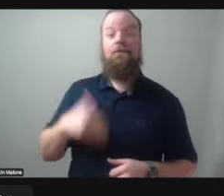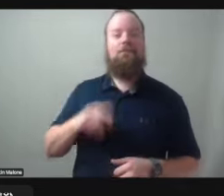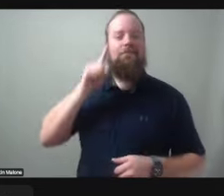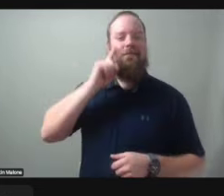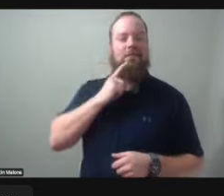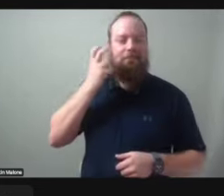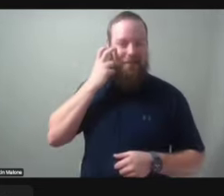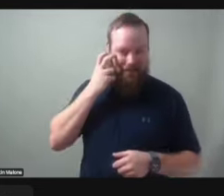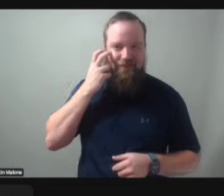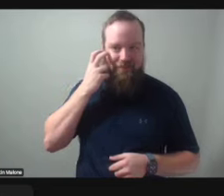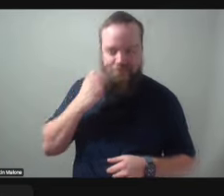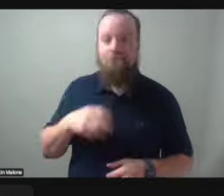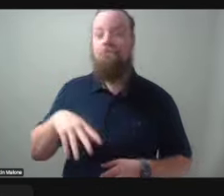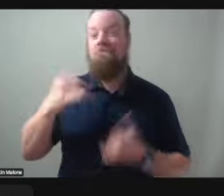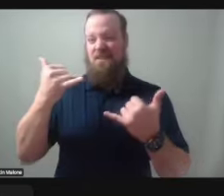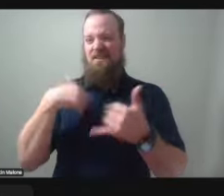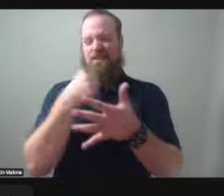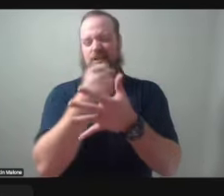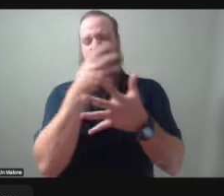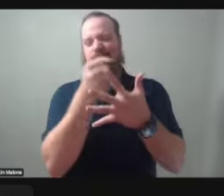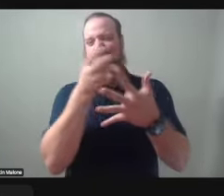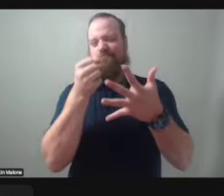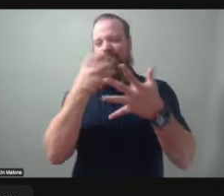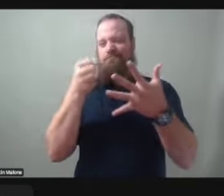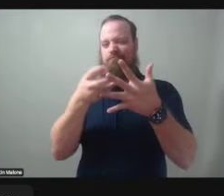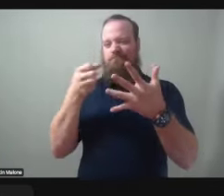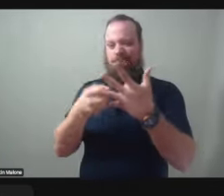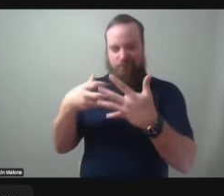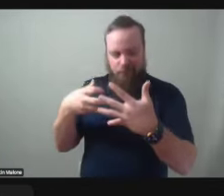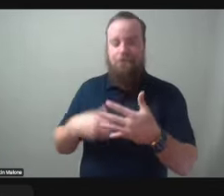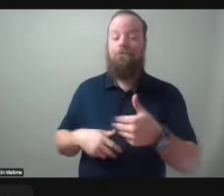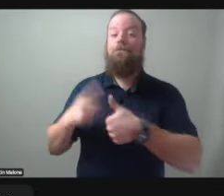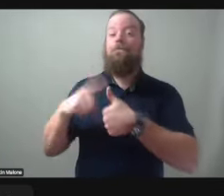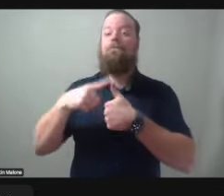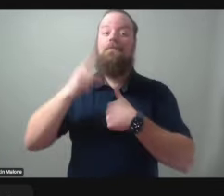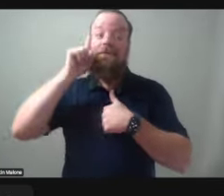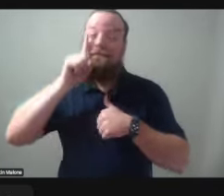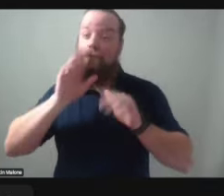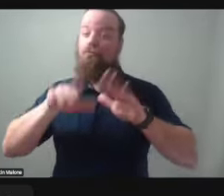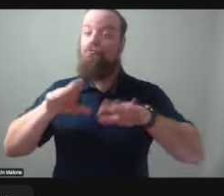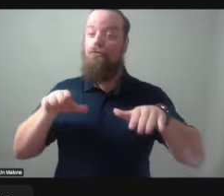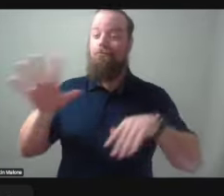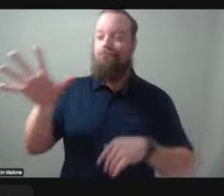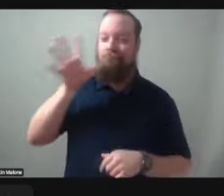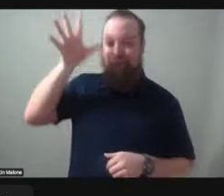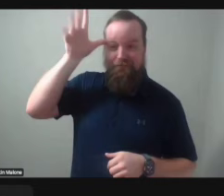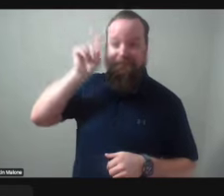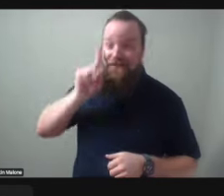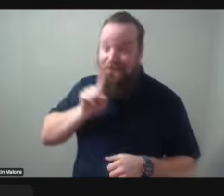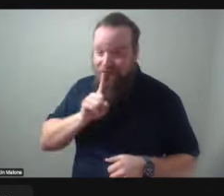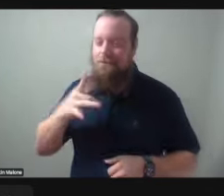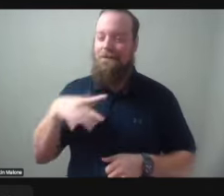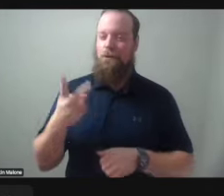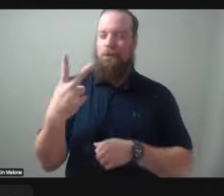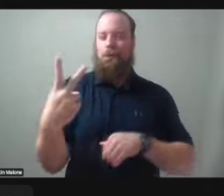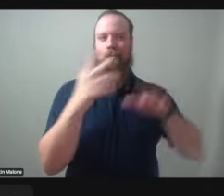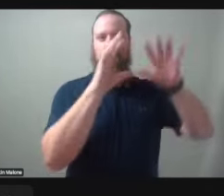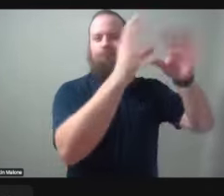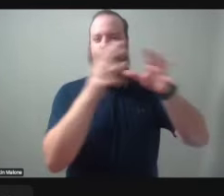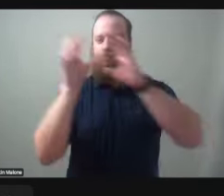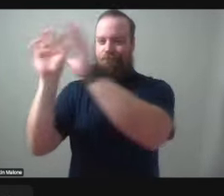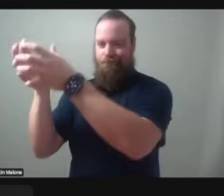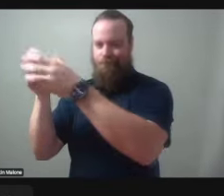have POTUS, we have hard of hearing, latent deaf, and deaf blindness, as you see here, bullet pointed on the PowerPoint.